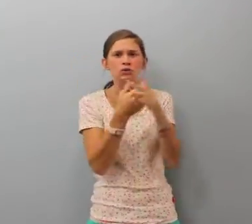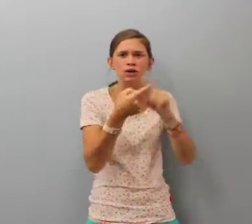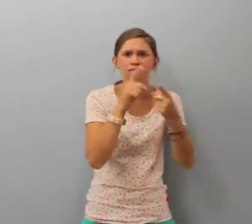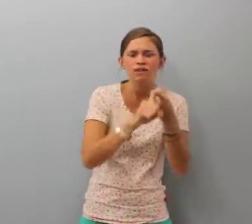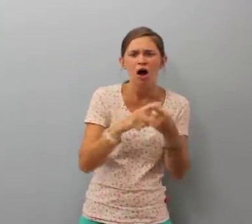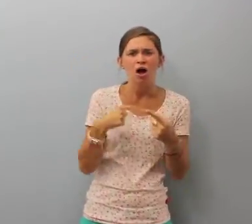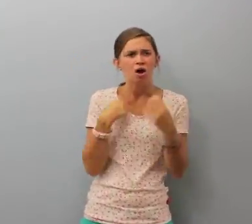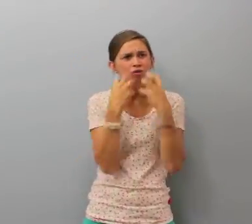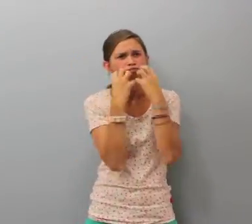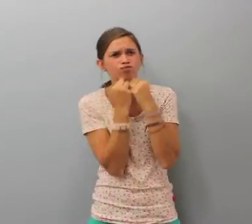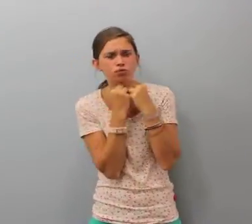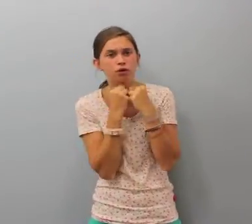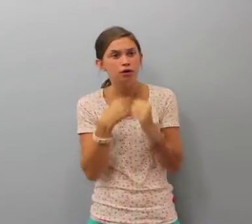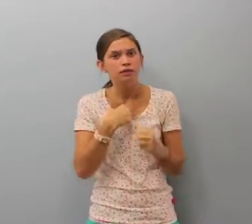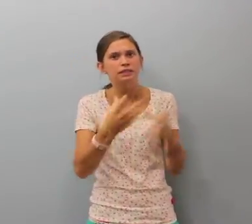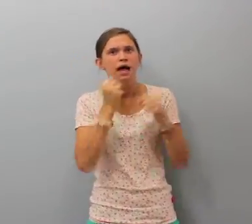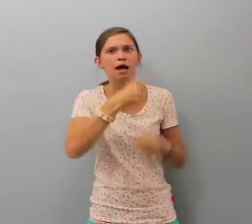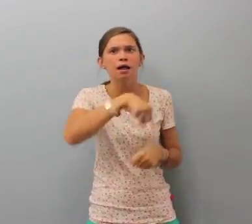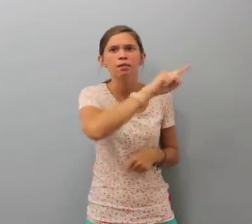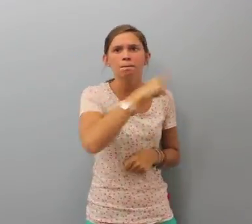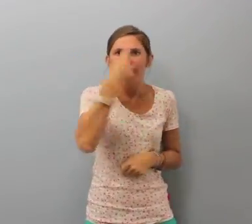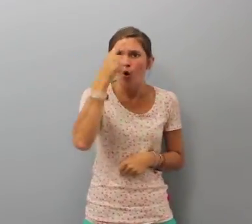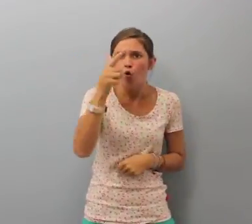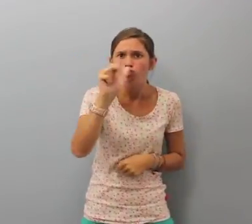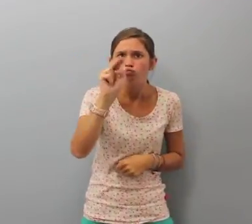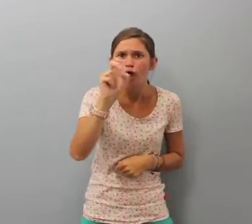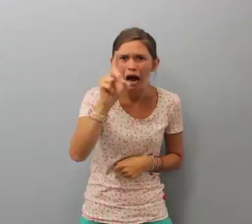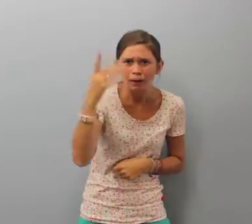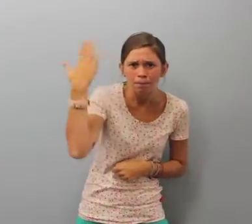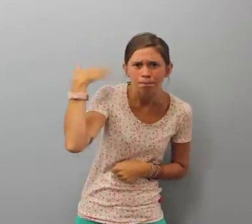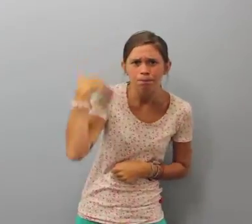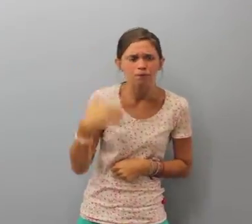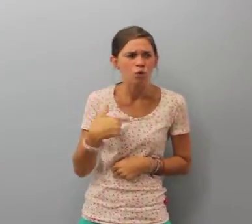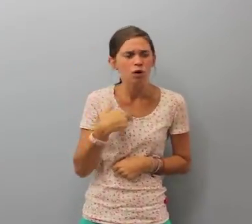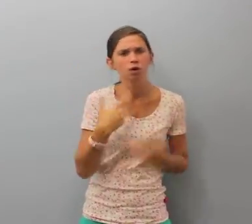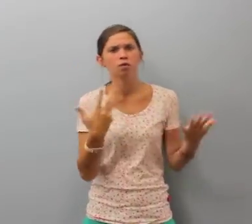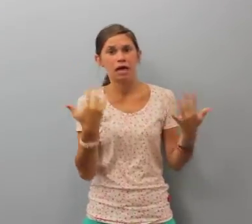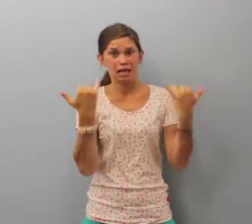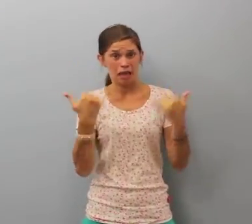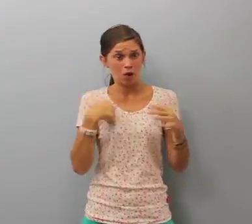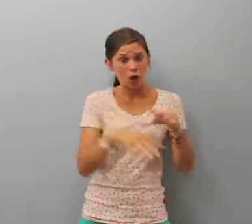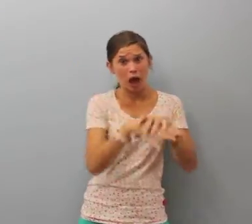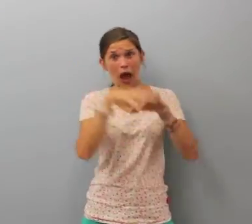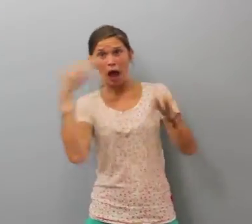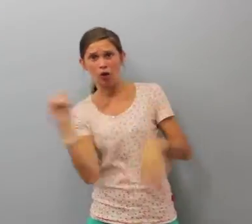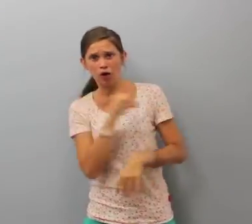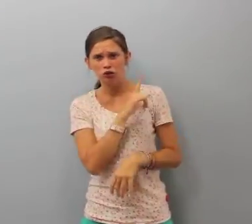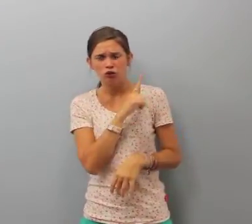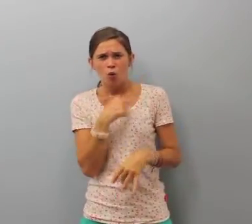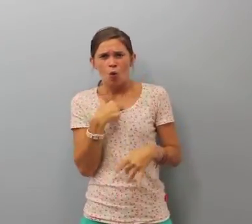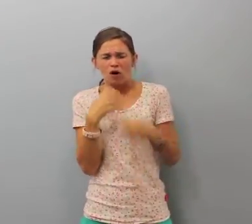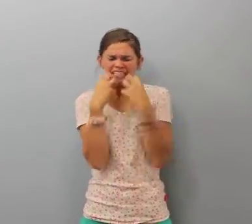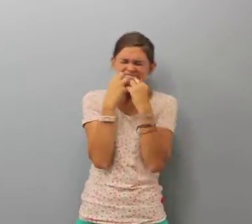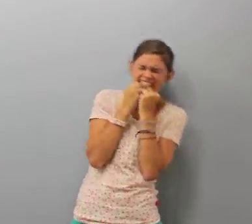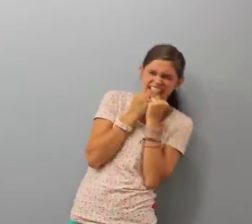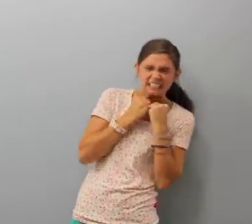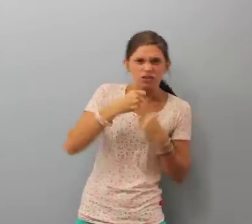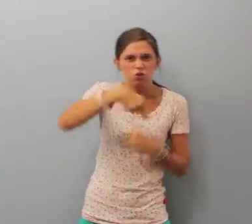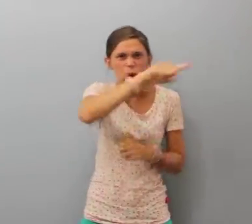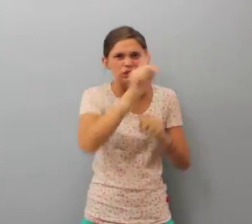He said through his counselor, staff, and students. He felt like he took for granted the community that he had here.